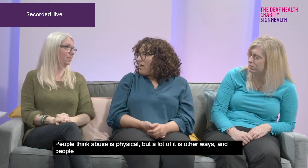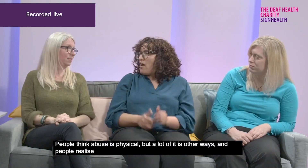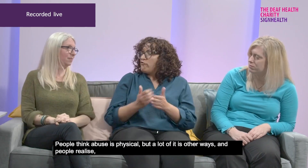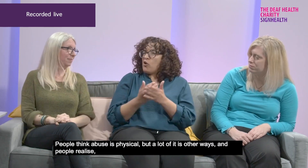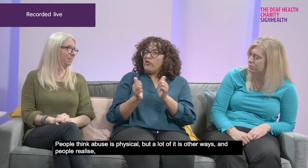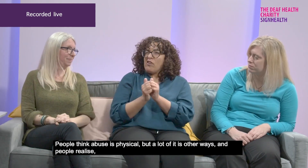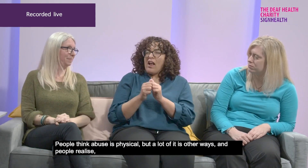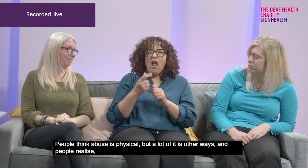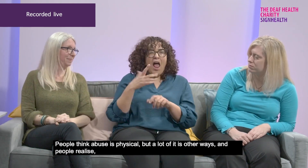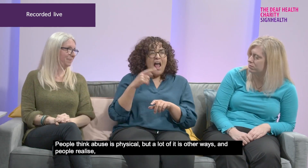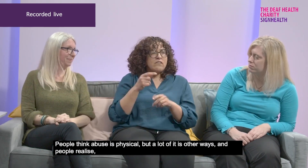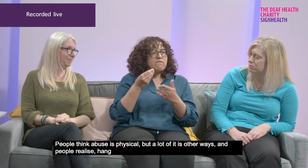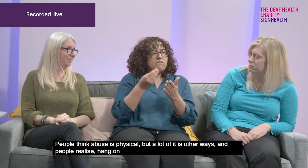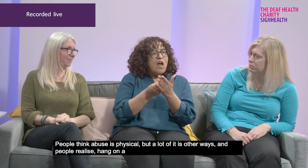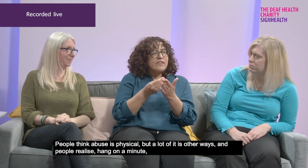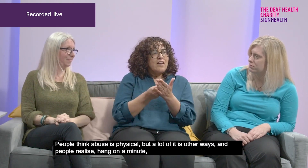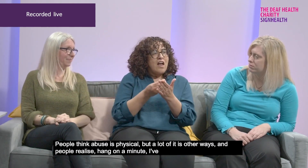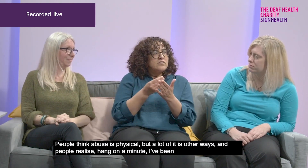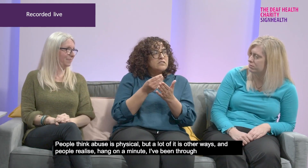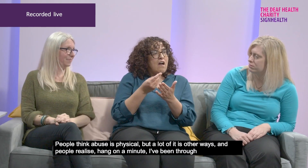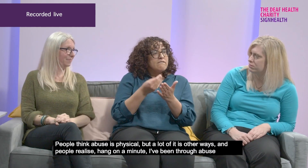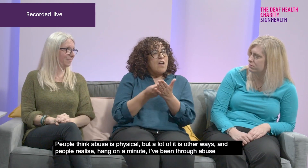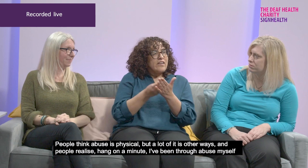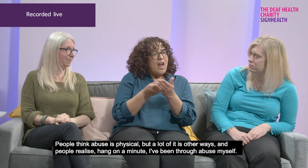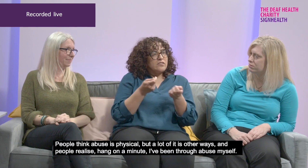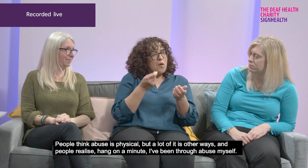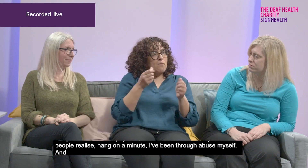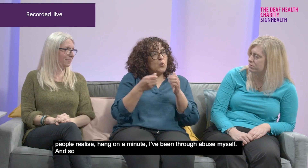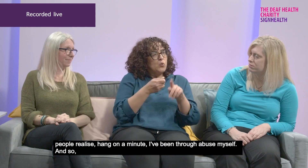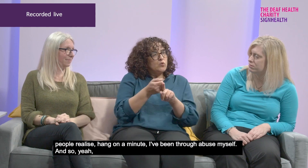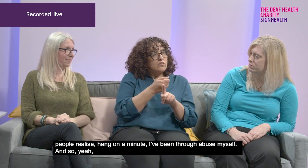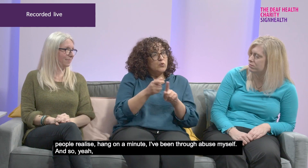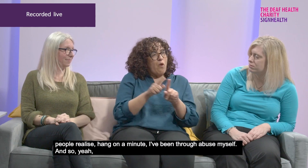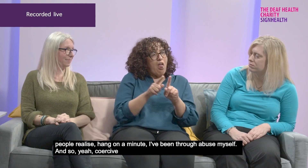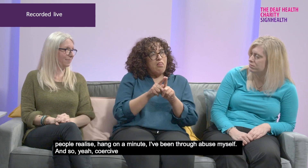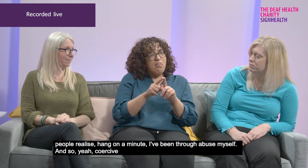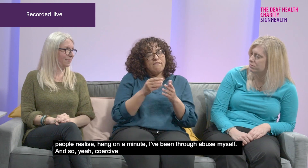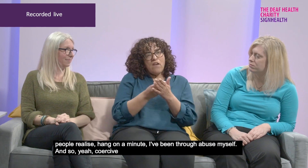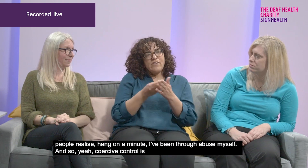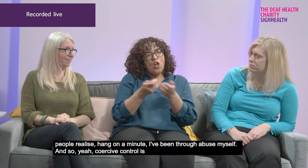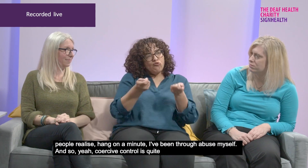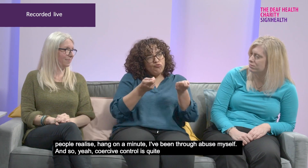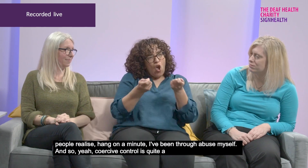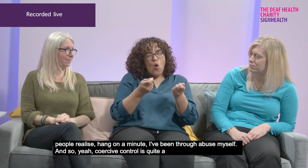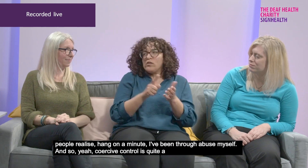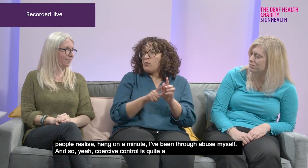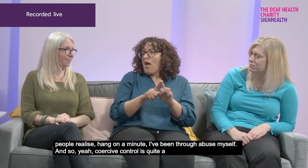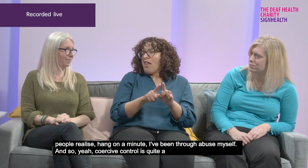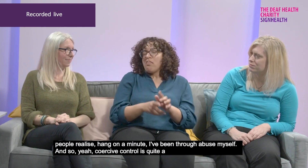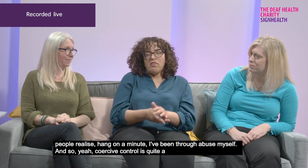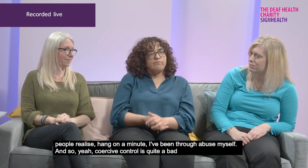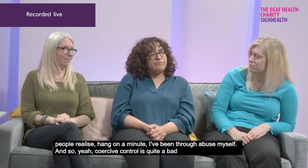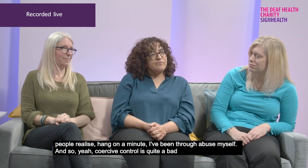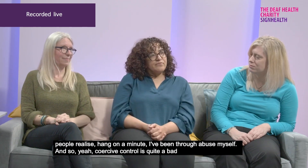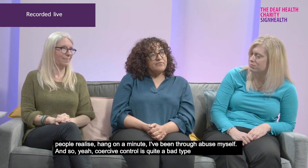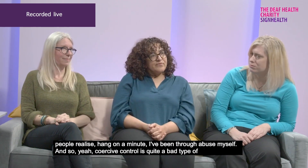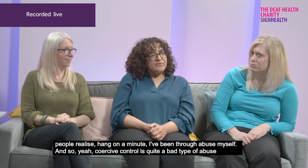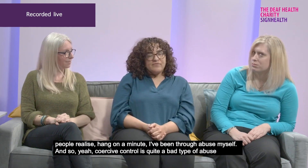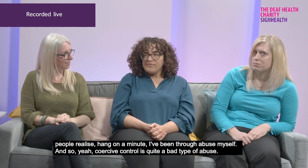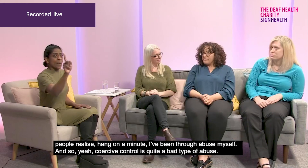through abuse myself. So I think, yeah, coercive control is obviously quite well. Financial control is a big